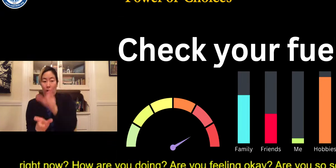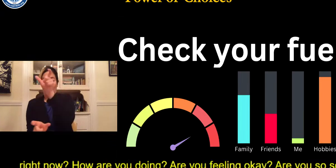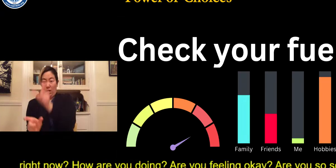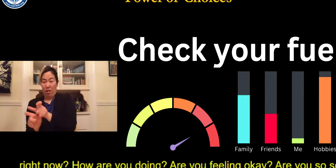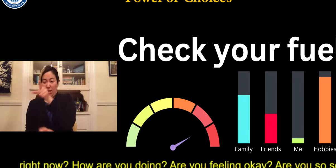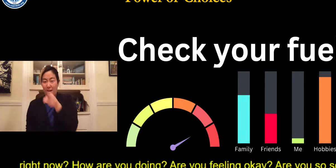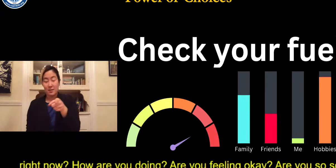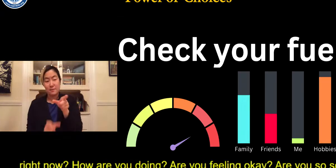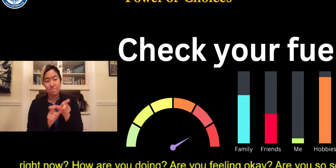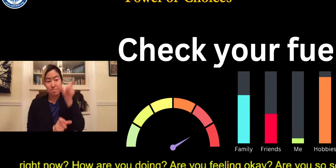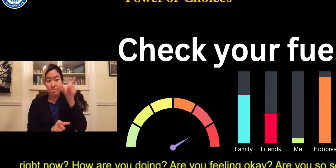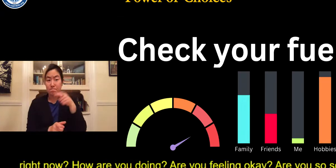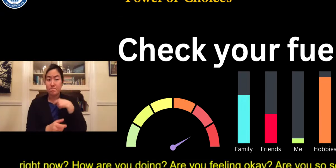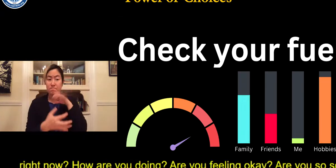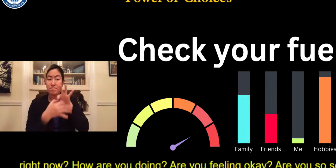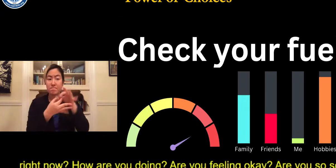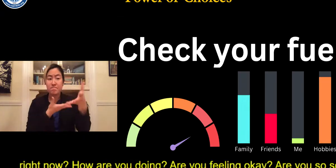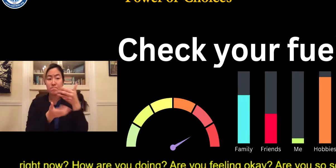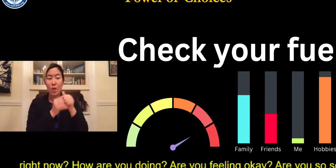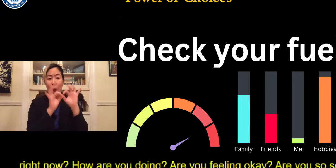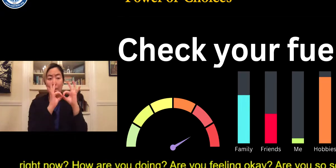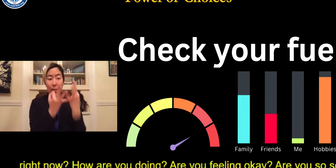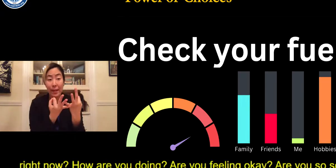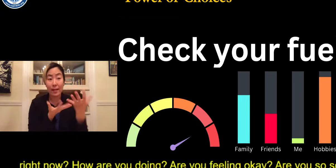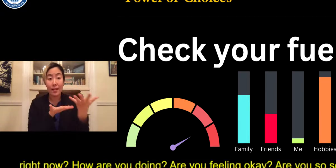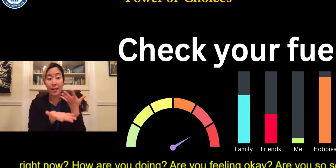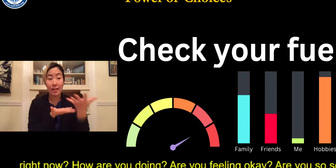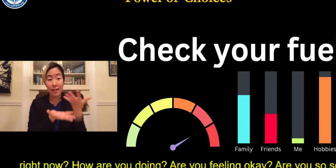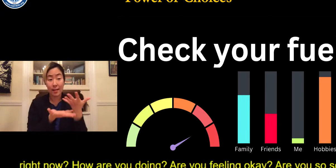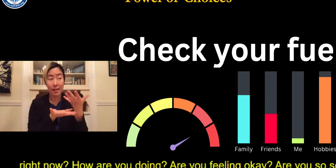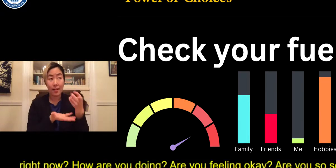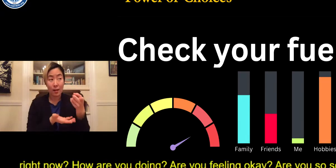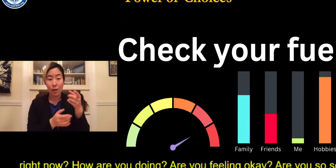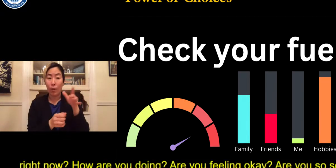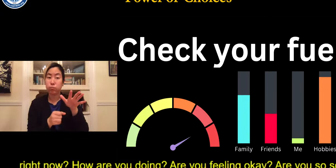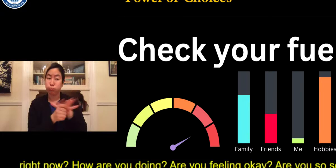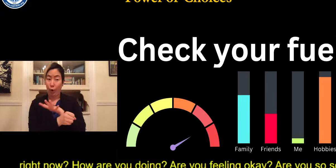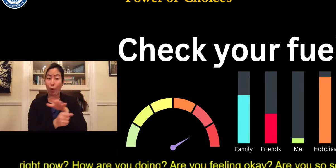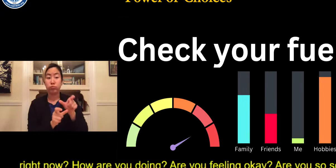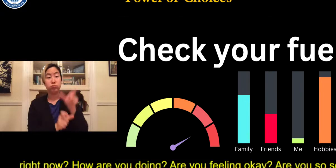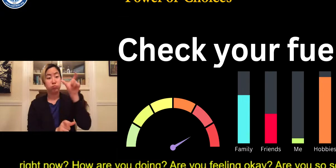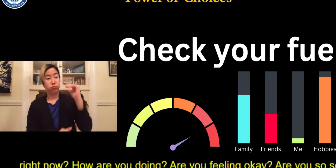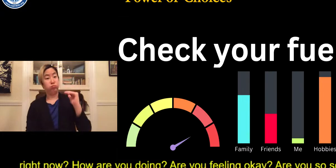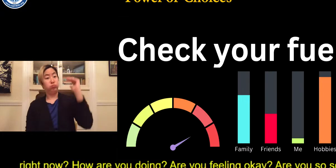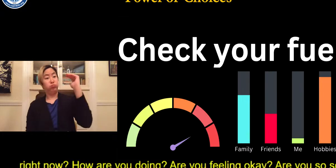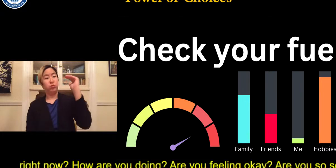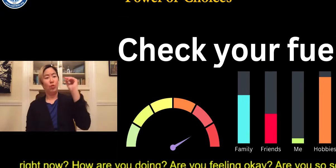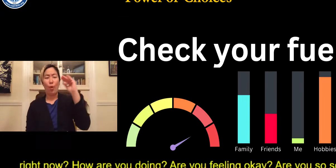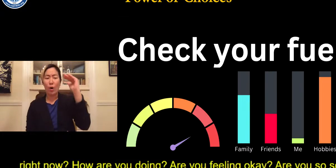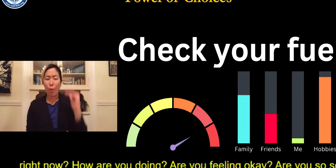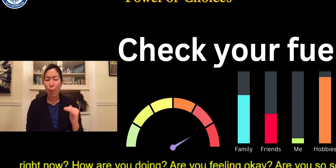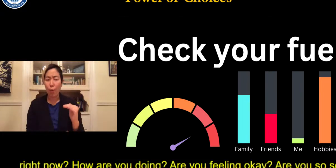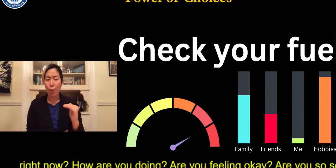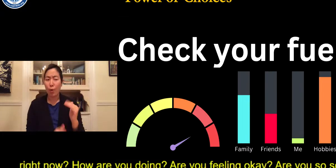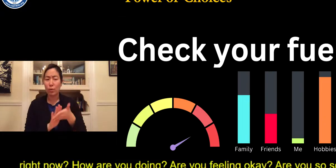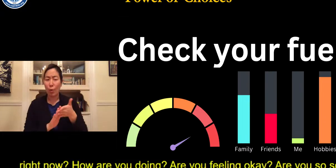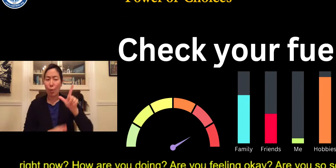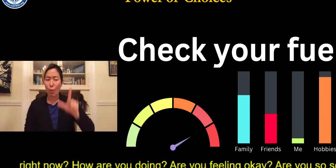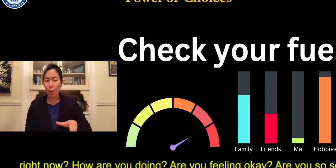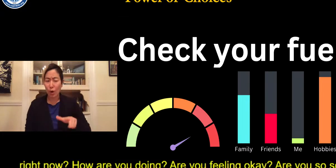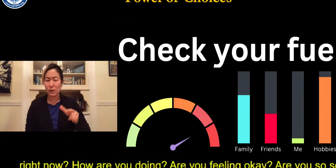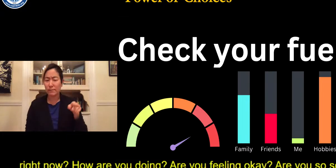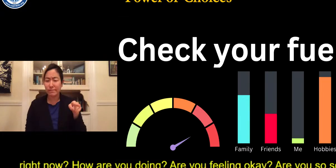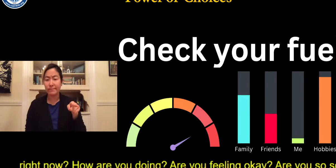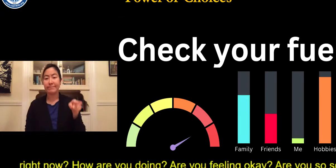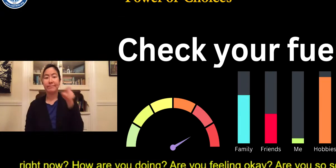when the vehicle's out of fuel. If the vehicle's out of fuel, we can no longer continue to travel. Similarly,